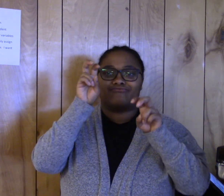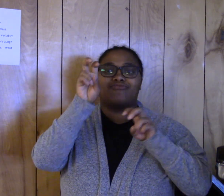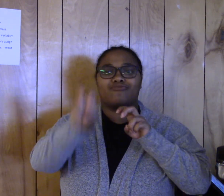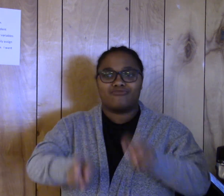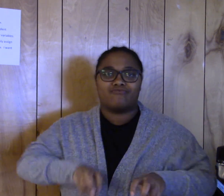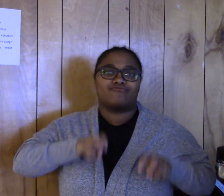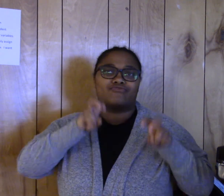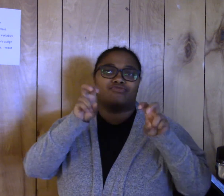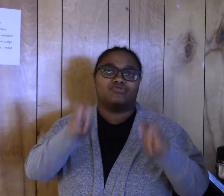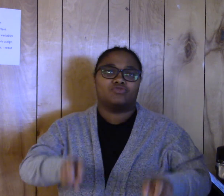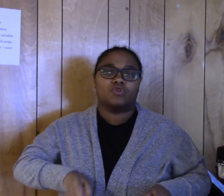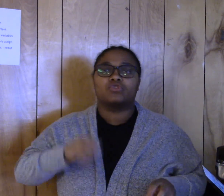good idea.